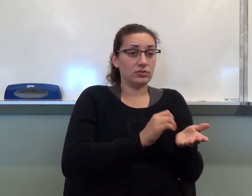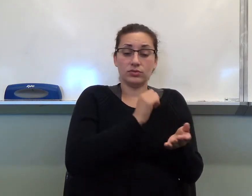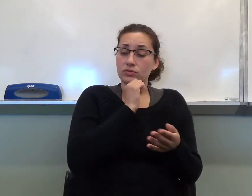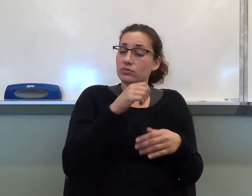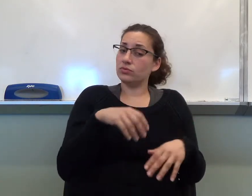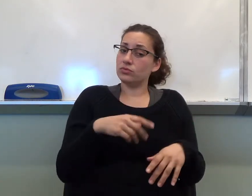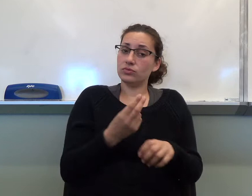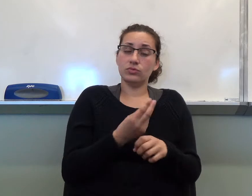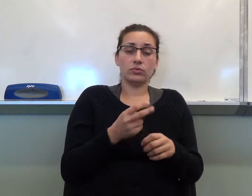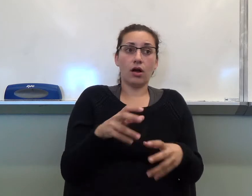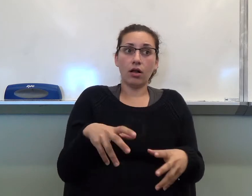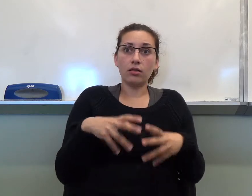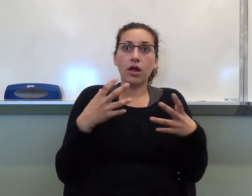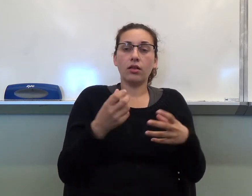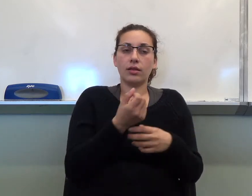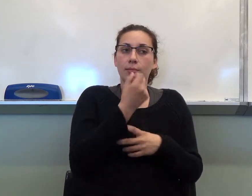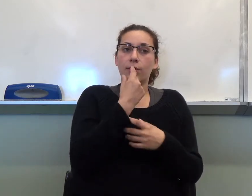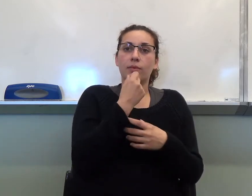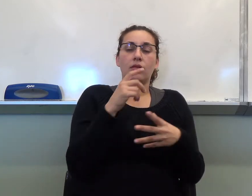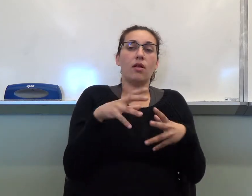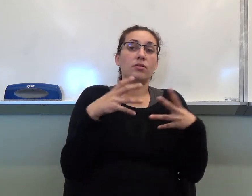amount, and I'm serious about that.